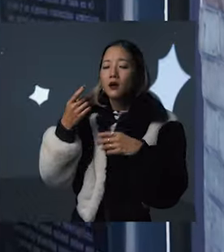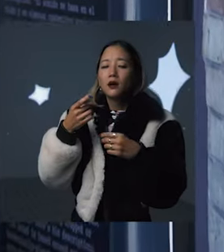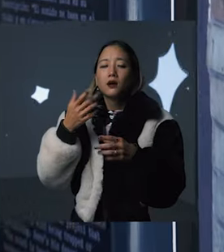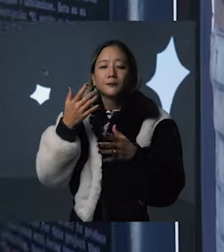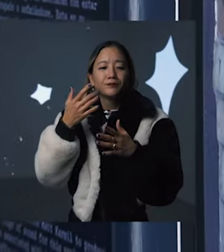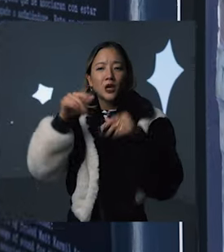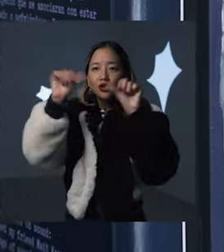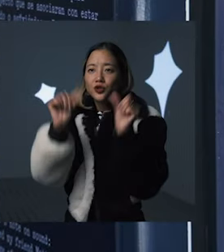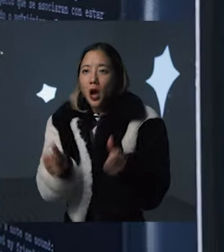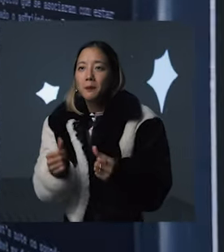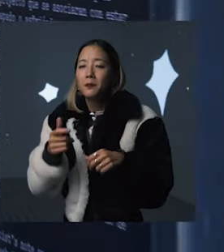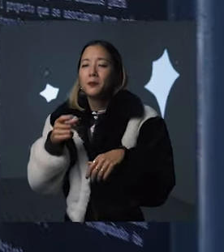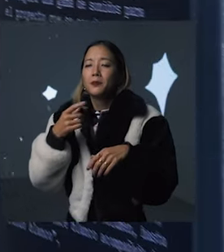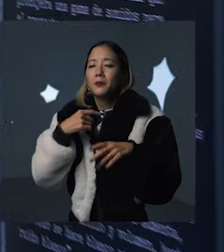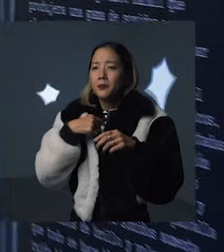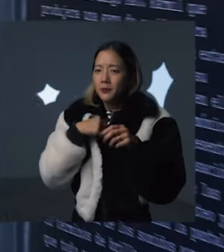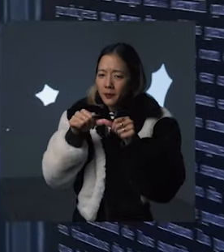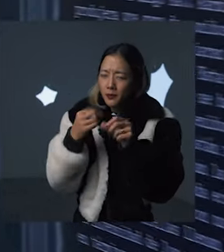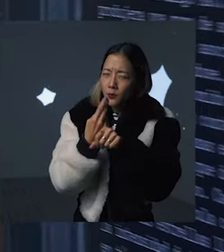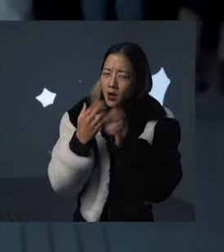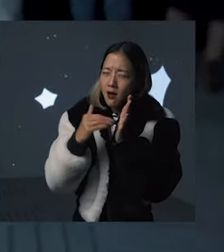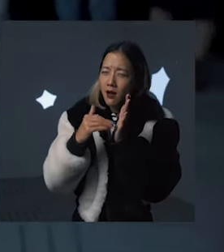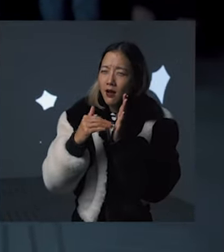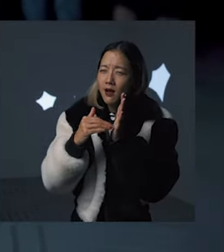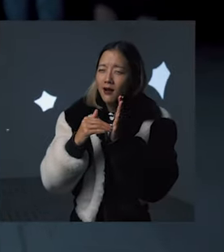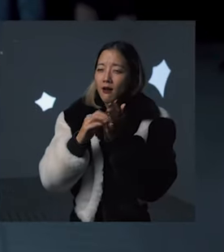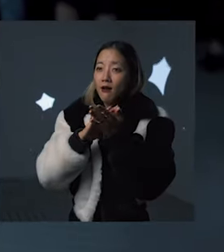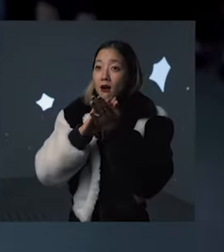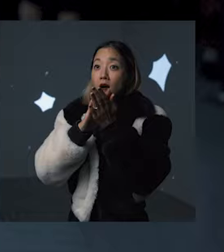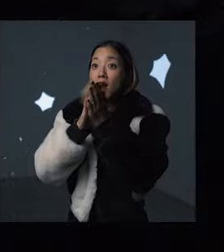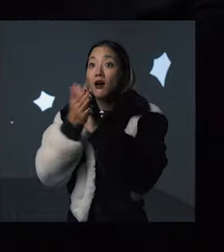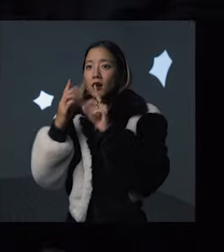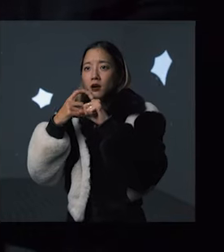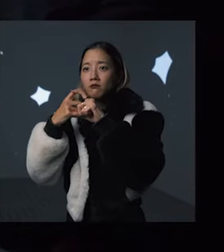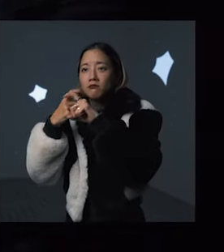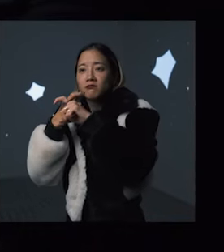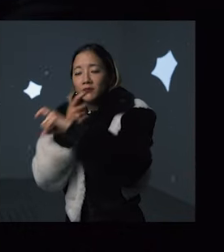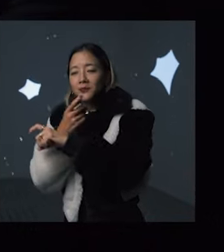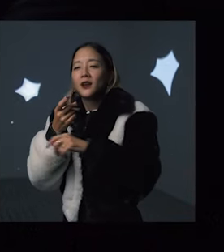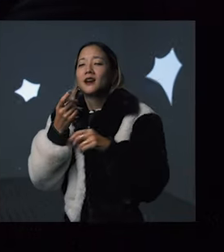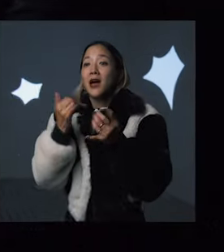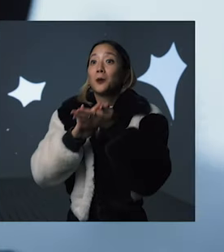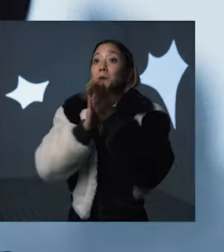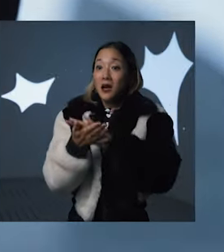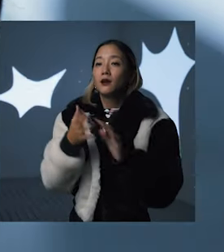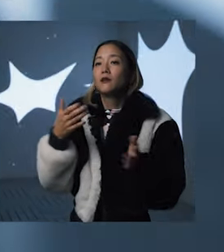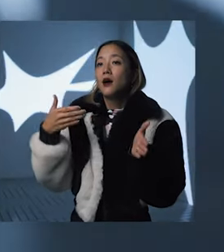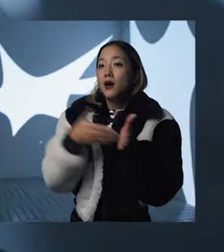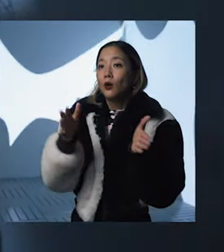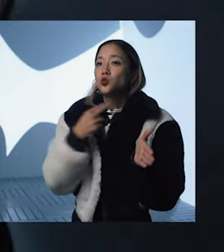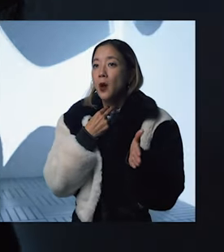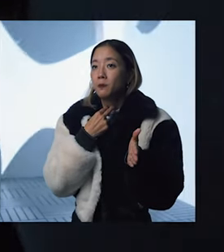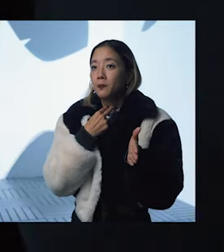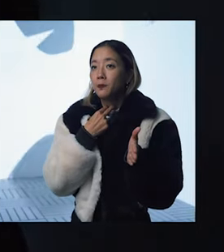But this sign has captured my fascination and I've thought about it and I've actually worked through it to take it through different levels of